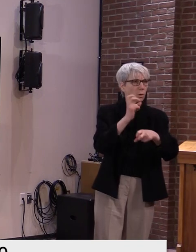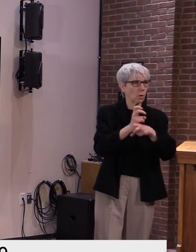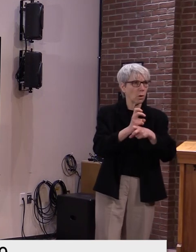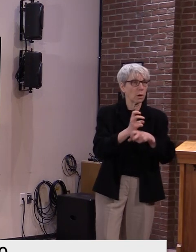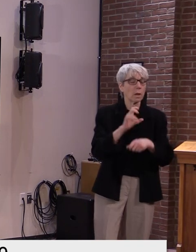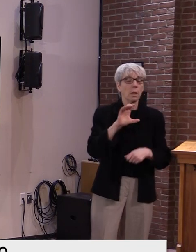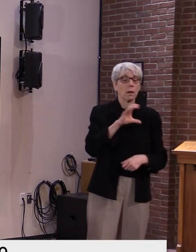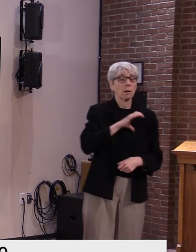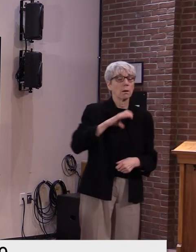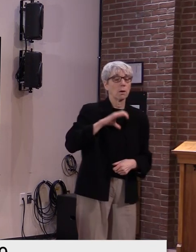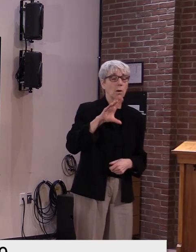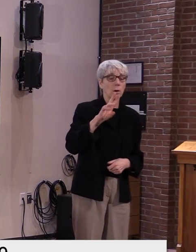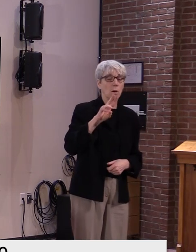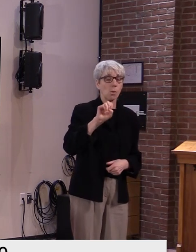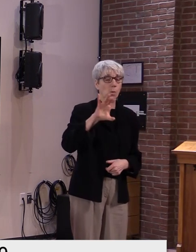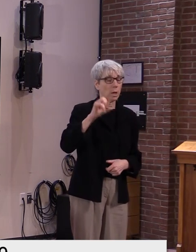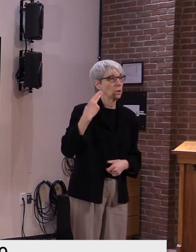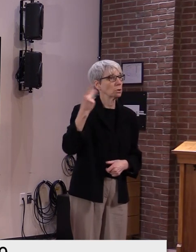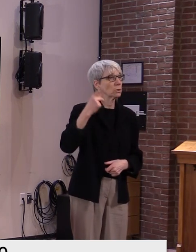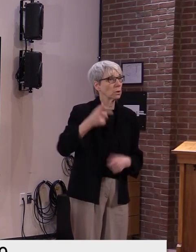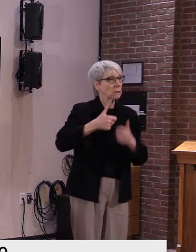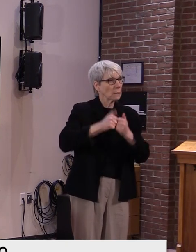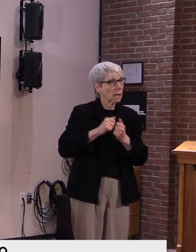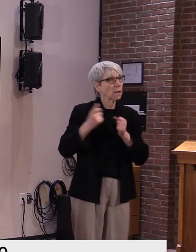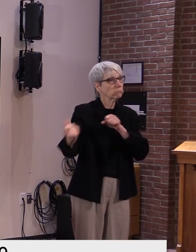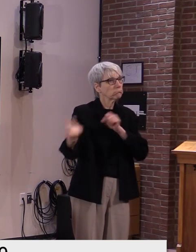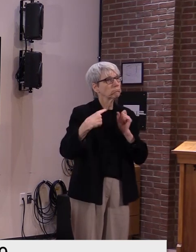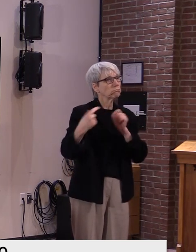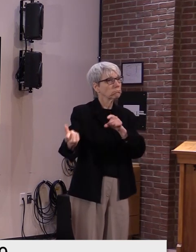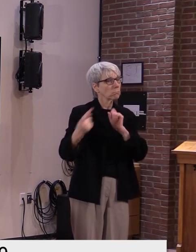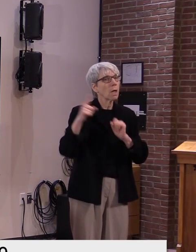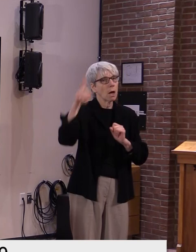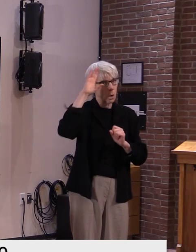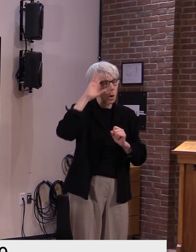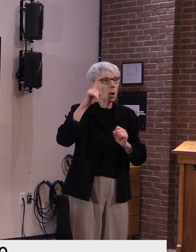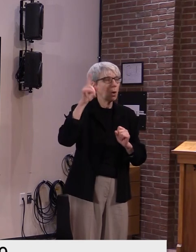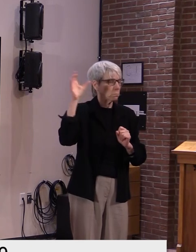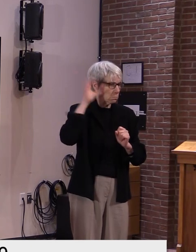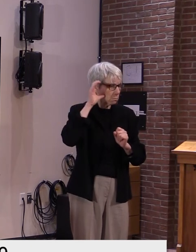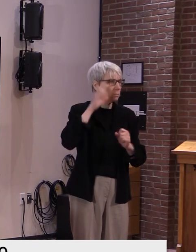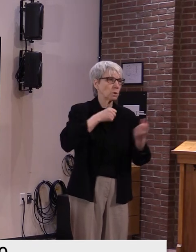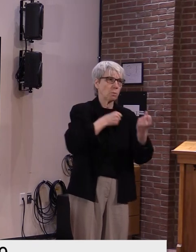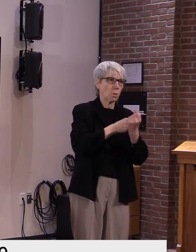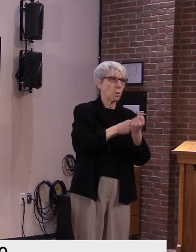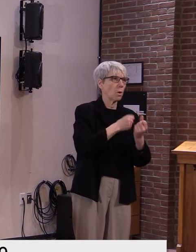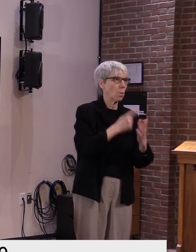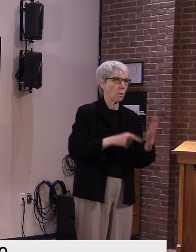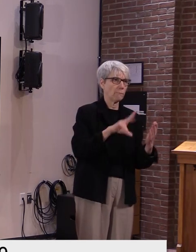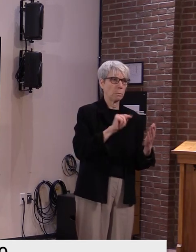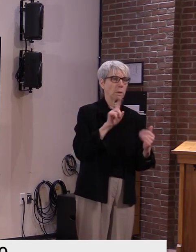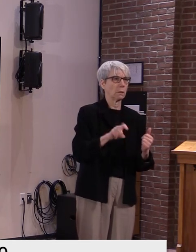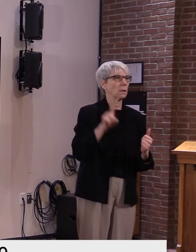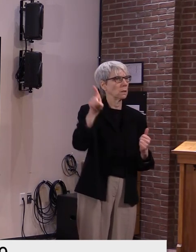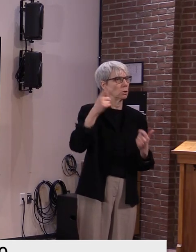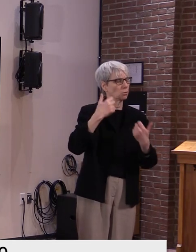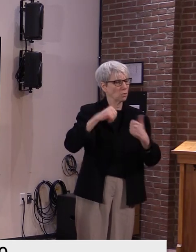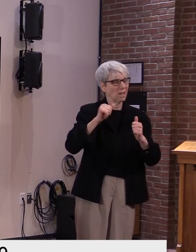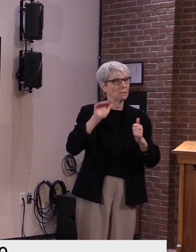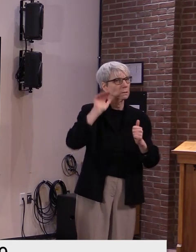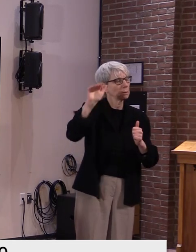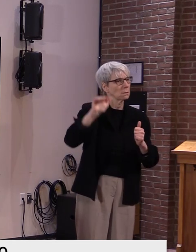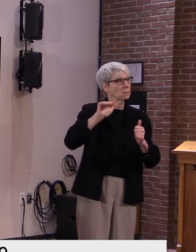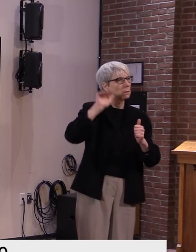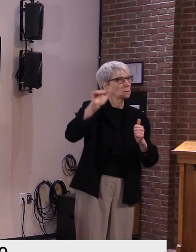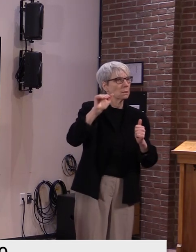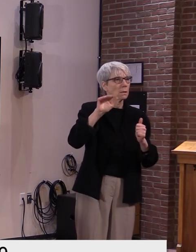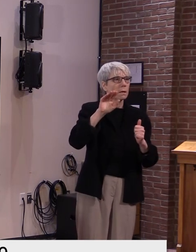text as well, and I know that he's supportive of our efforts, and he's trying to get a deal moving through